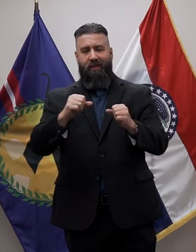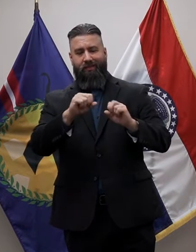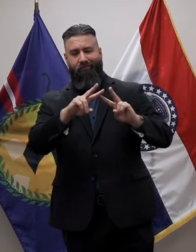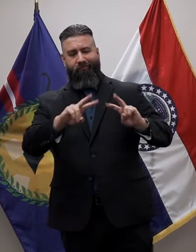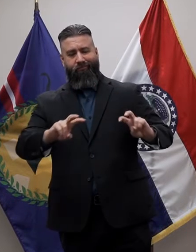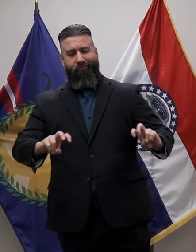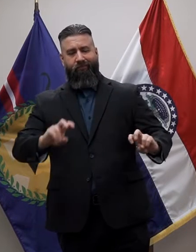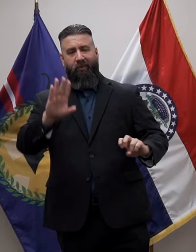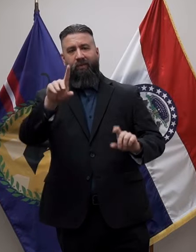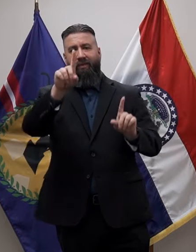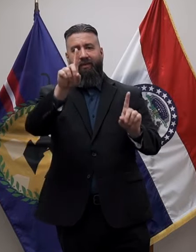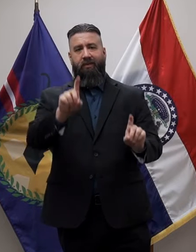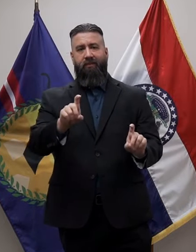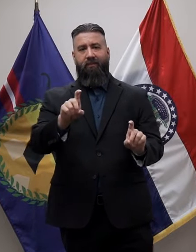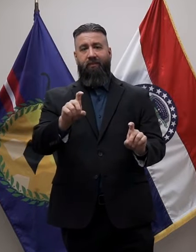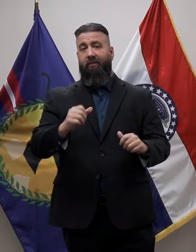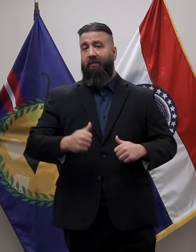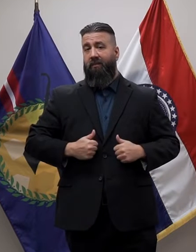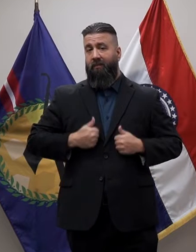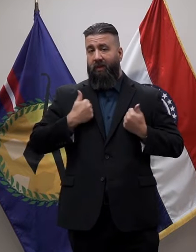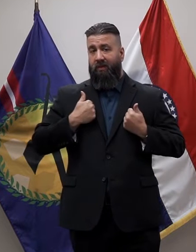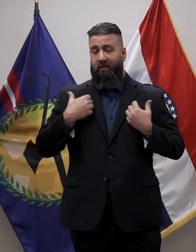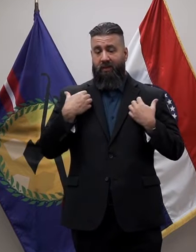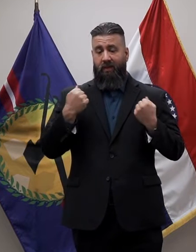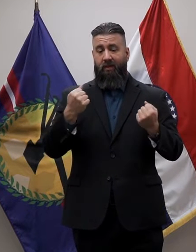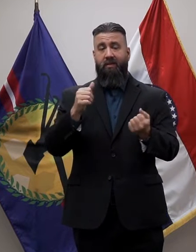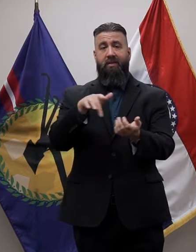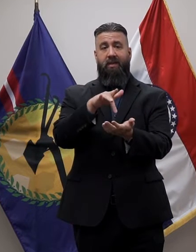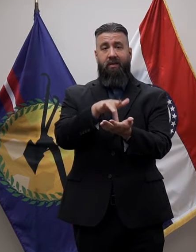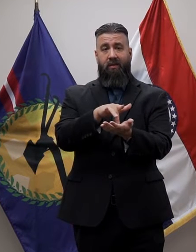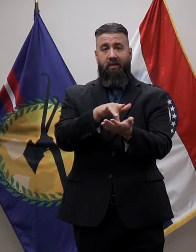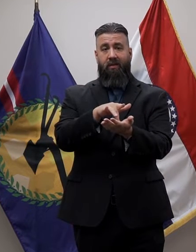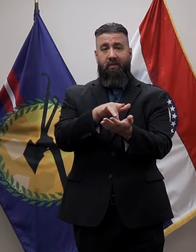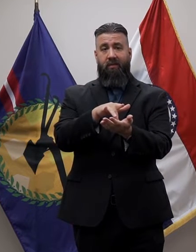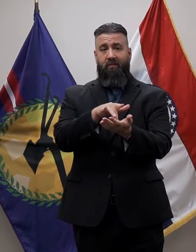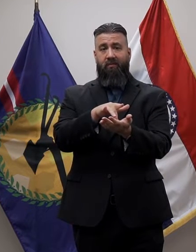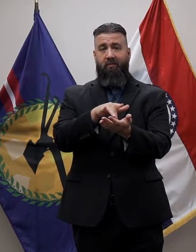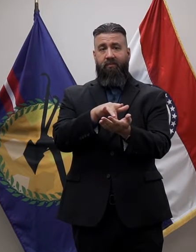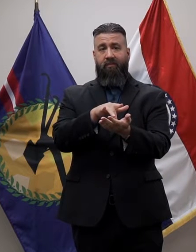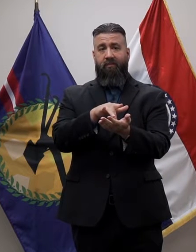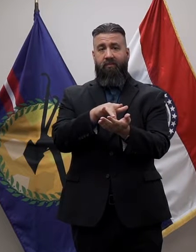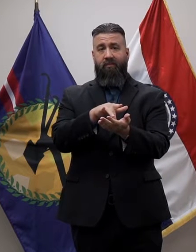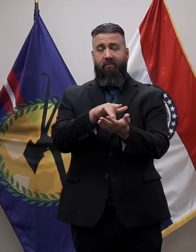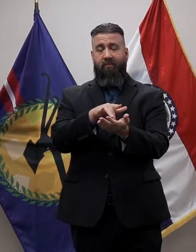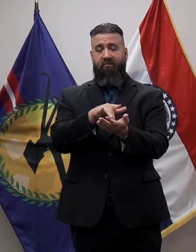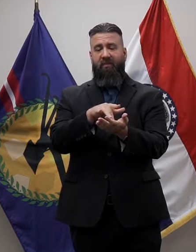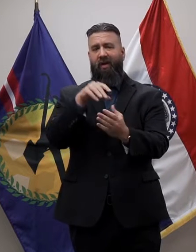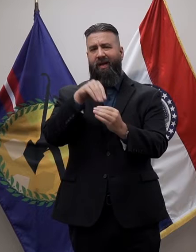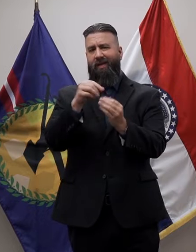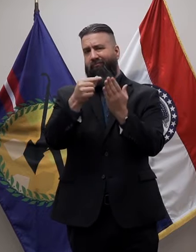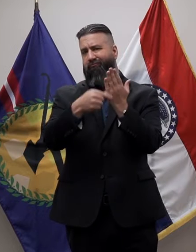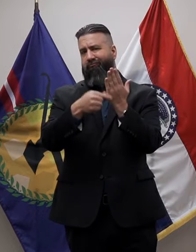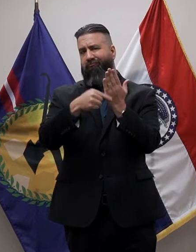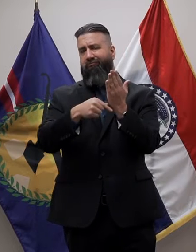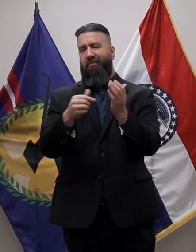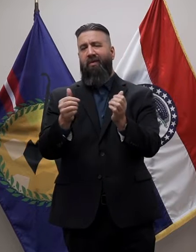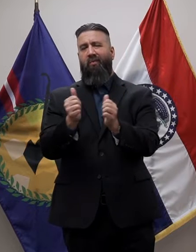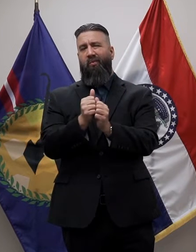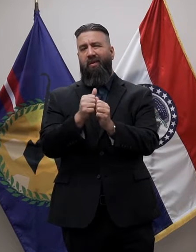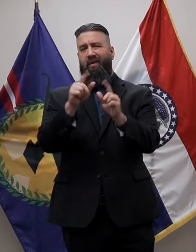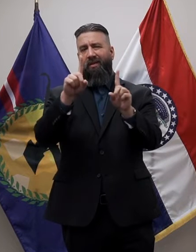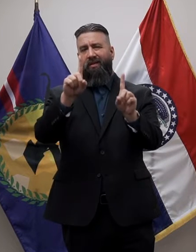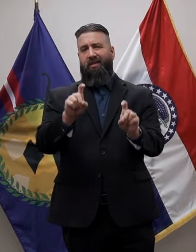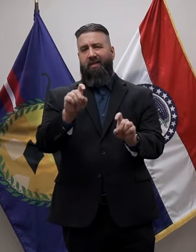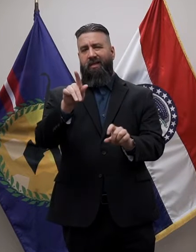analysis. The addresses of the health centers are located with information that comes with the test kit that you pick up from the